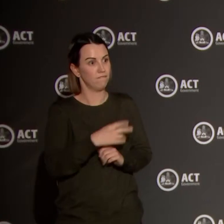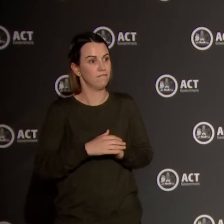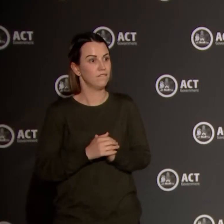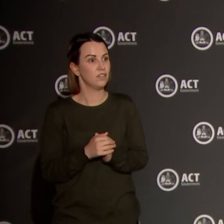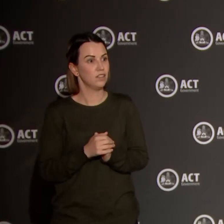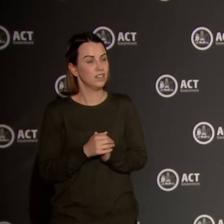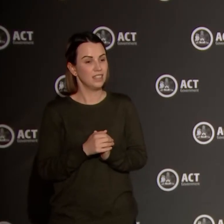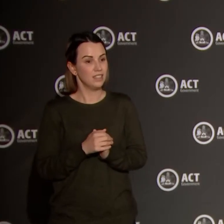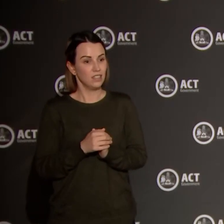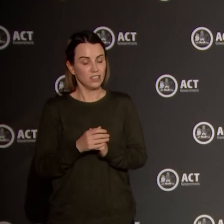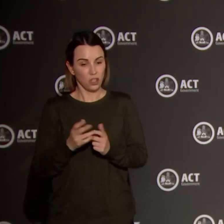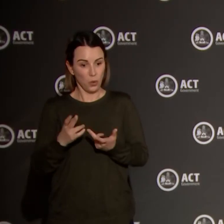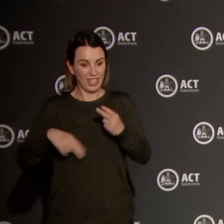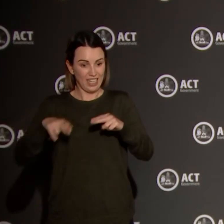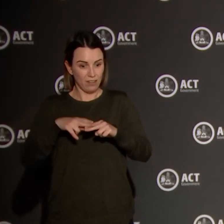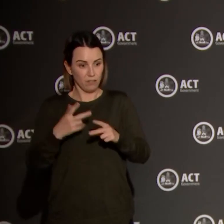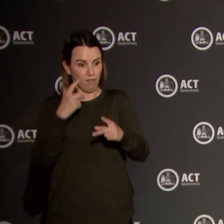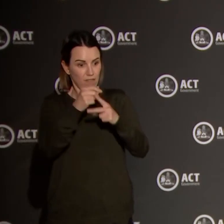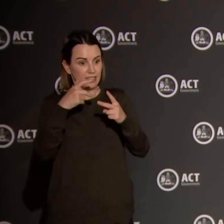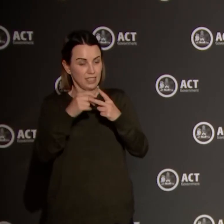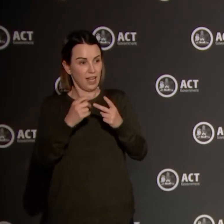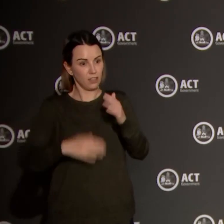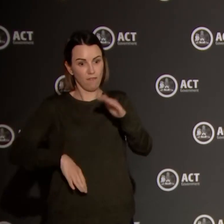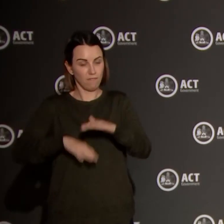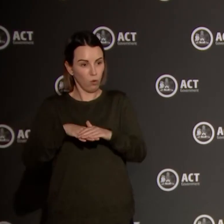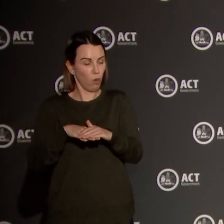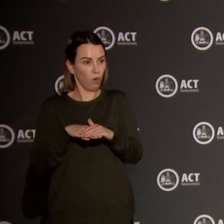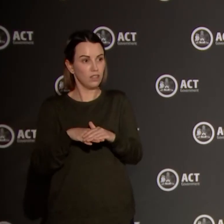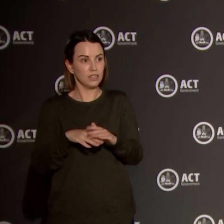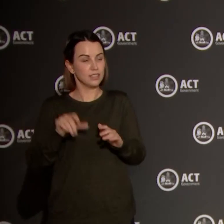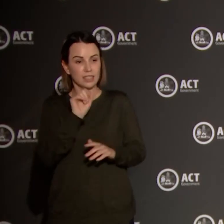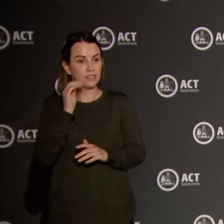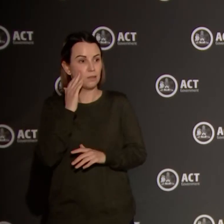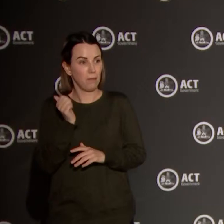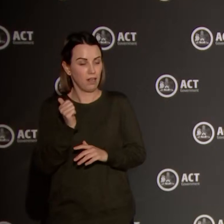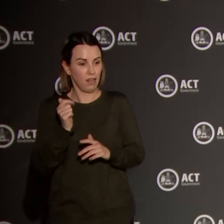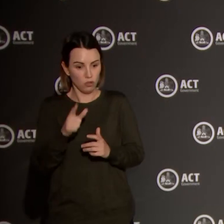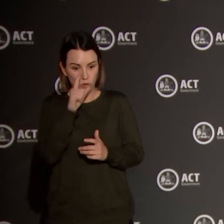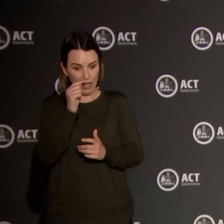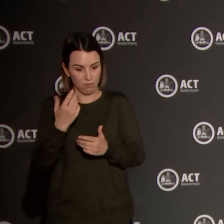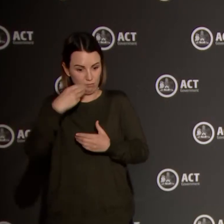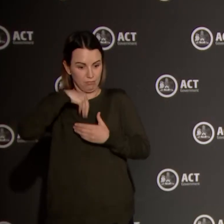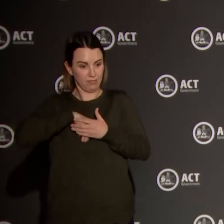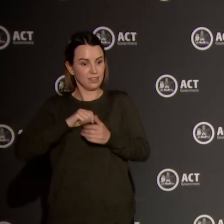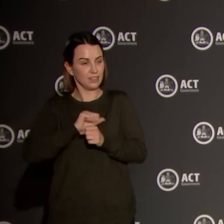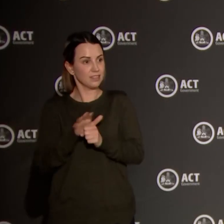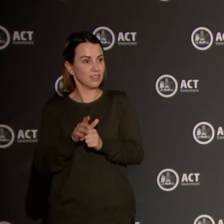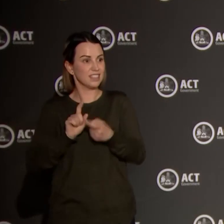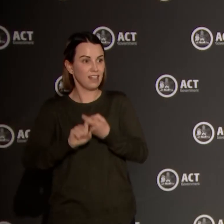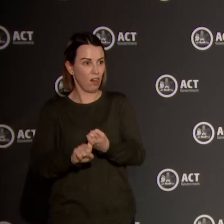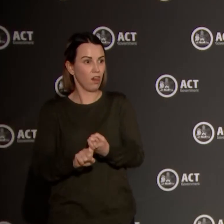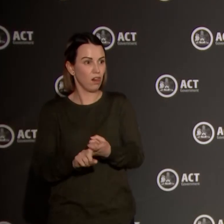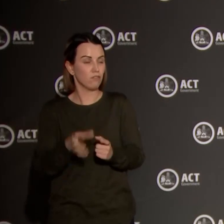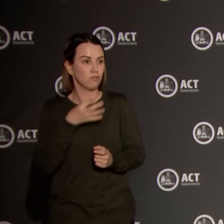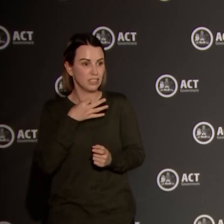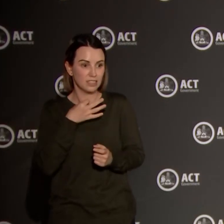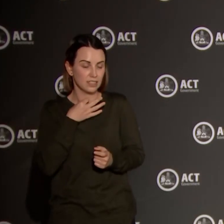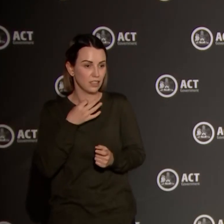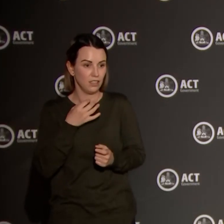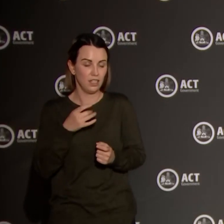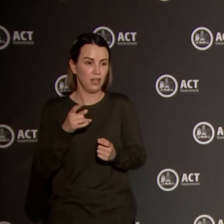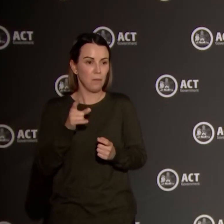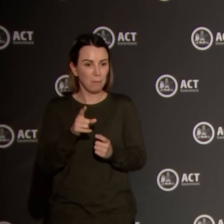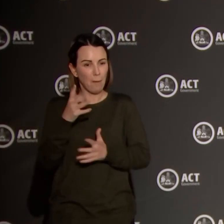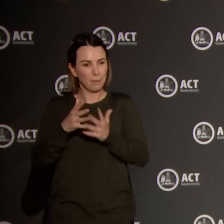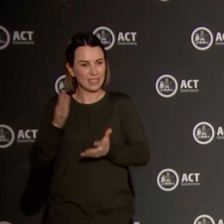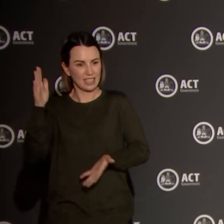risk of getting the virus and transmitting it to another person, it does reduce that risk. Being less unwell and having